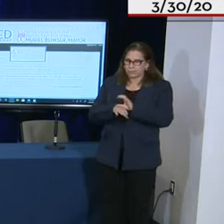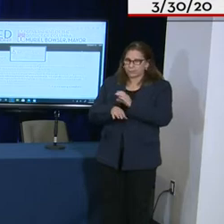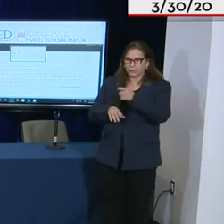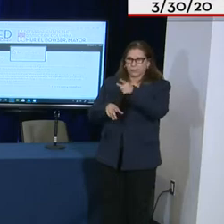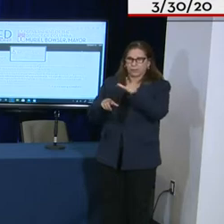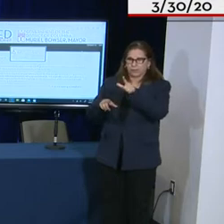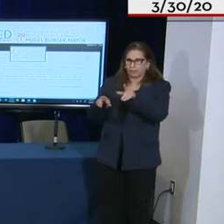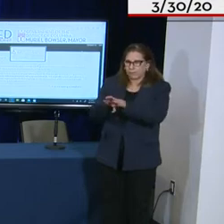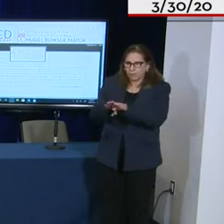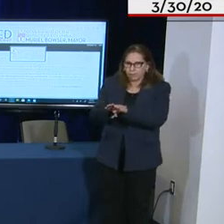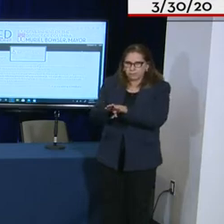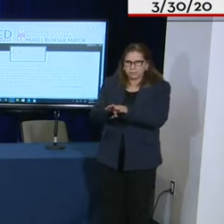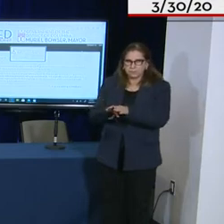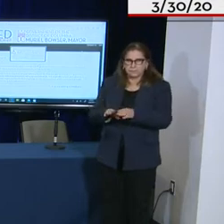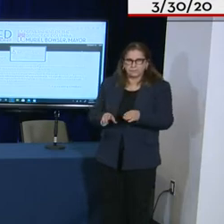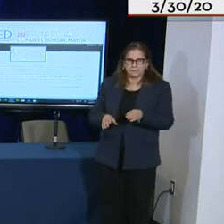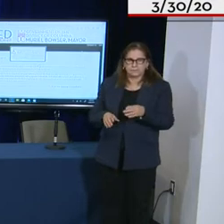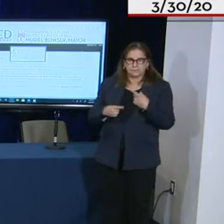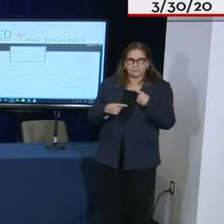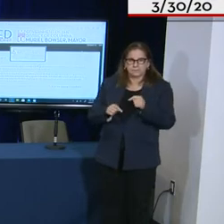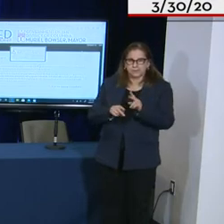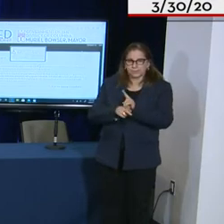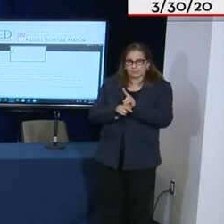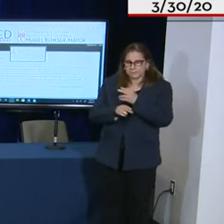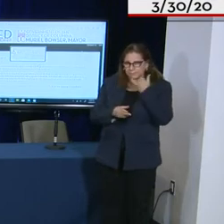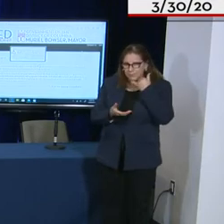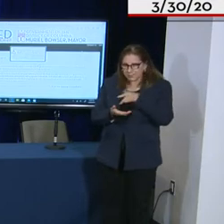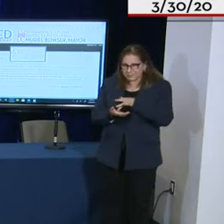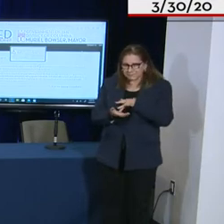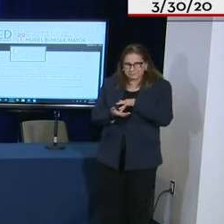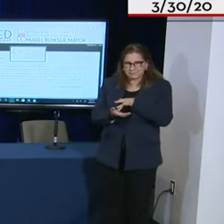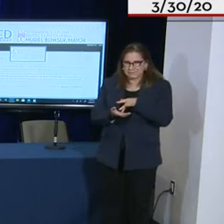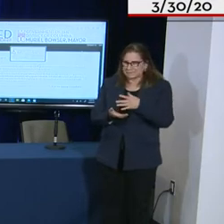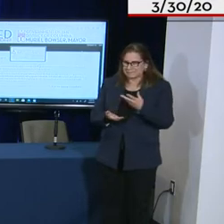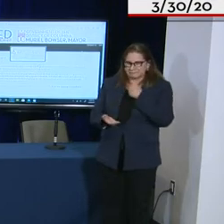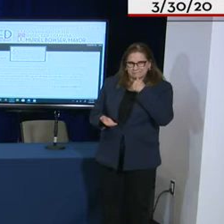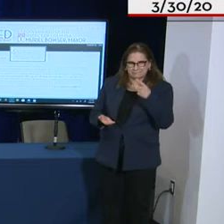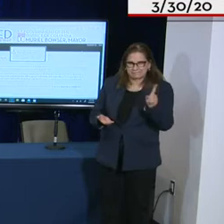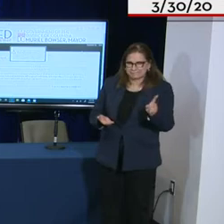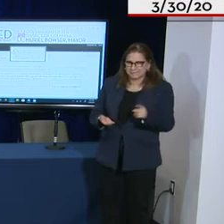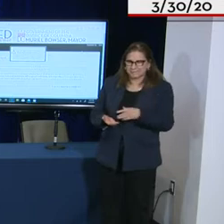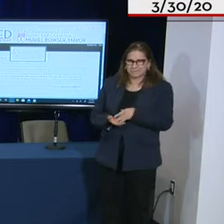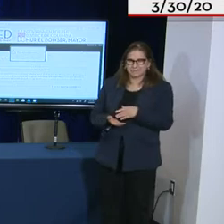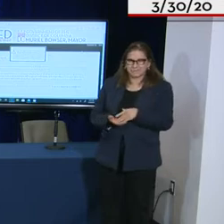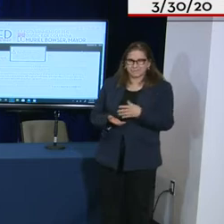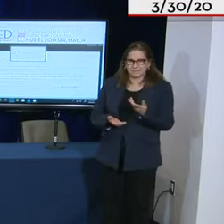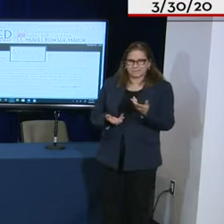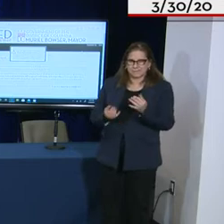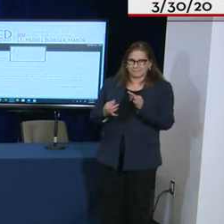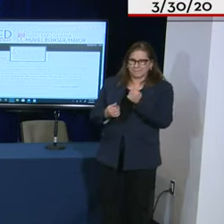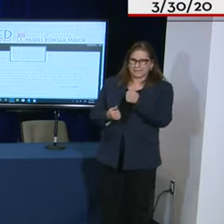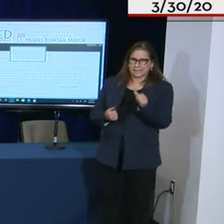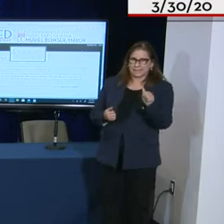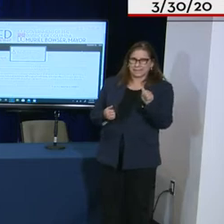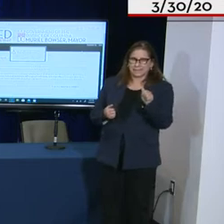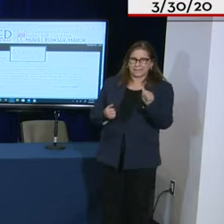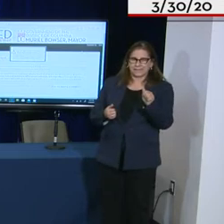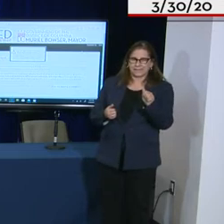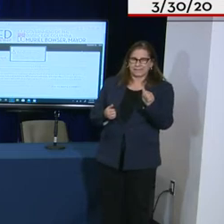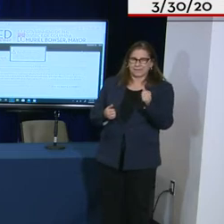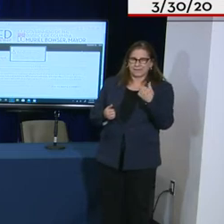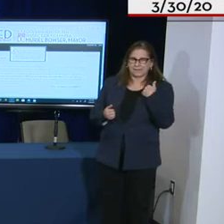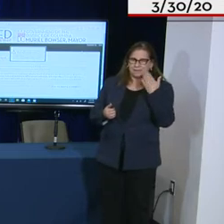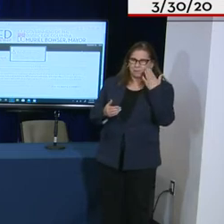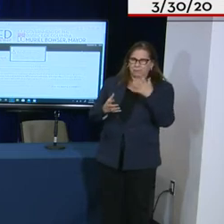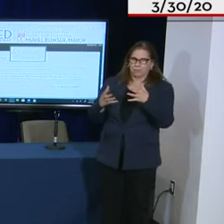mobile devices or other internet browsers that are not supported, and wanted to know if there were any, I know there's a lot going on, but if there are